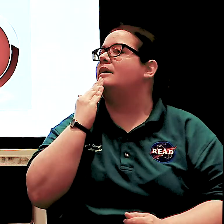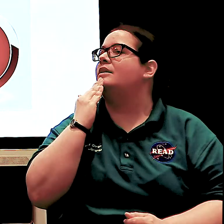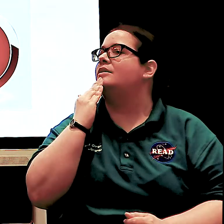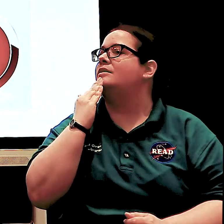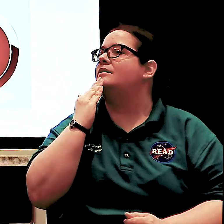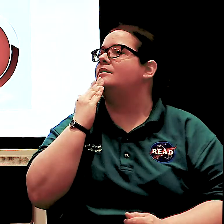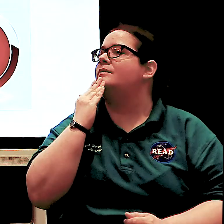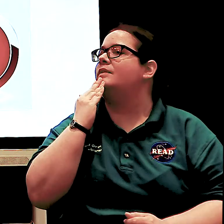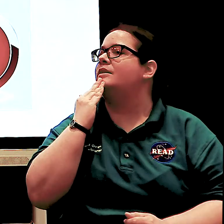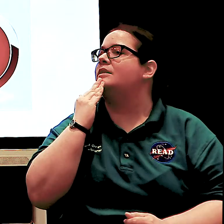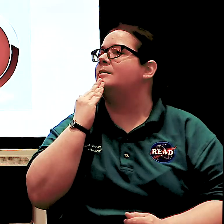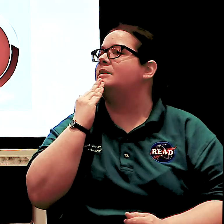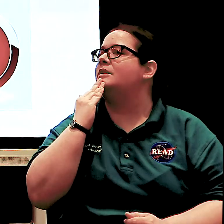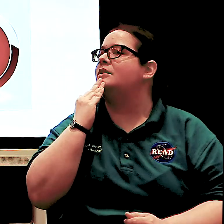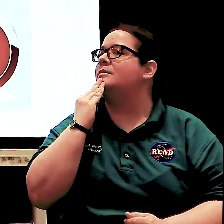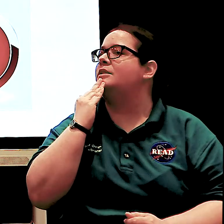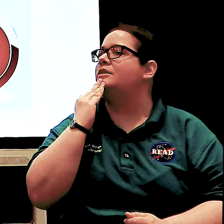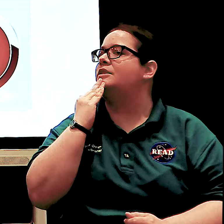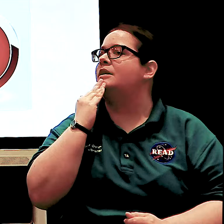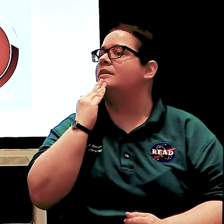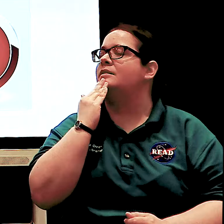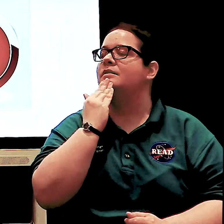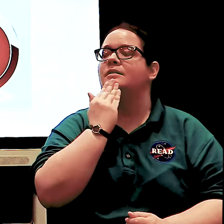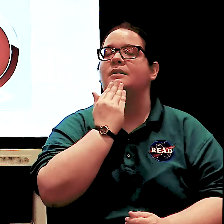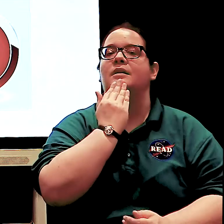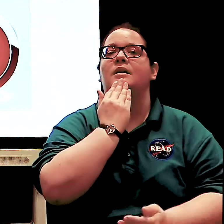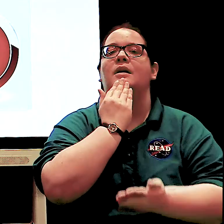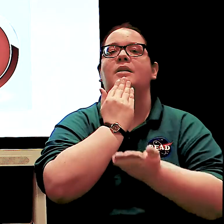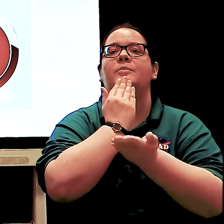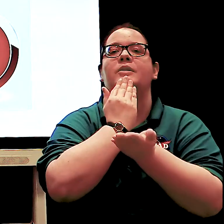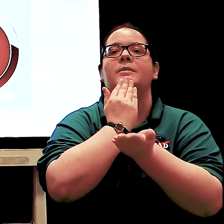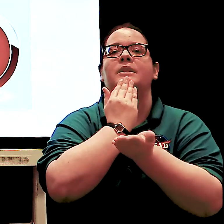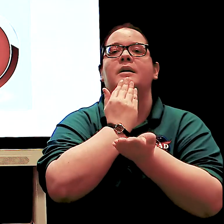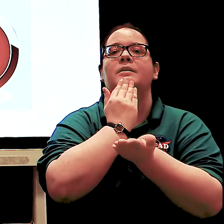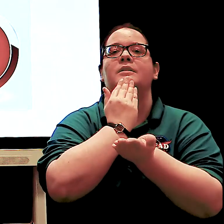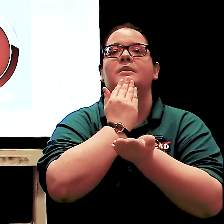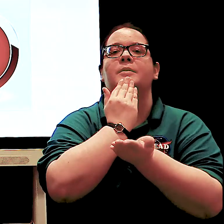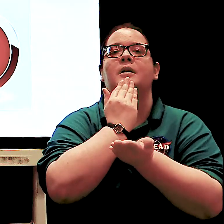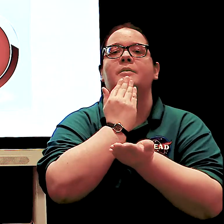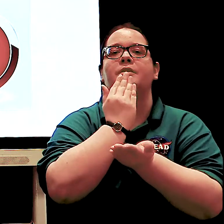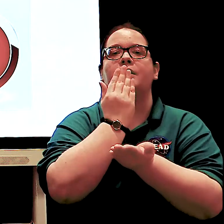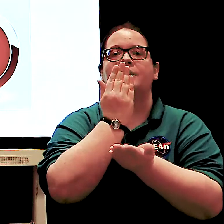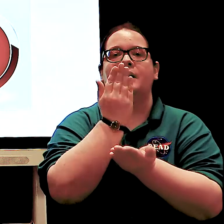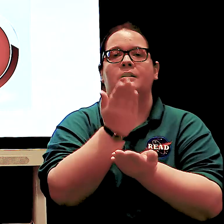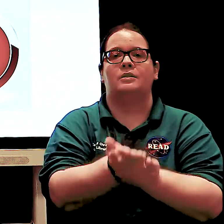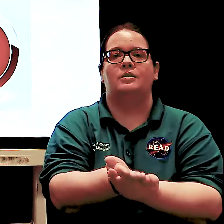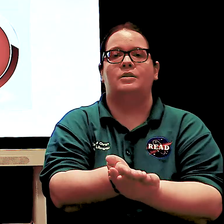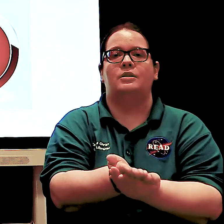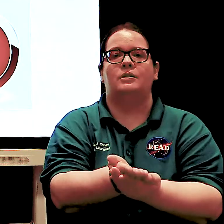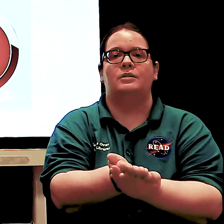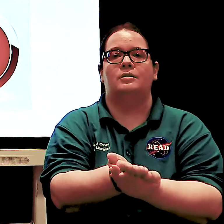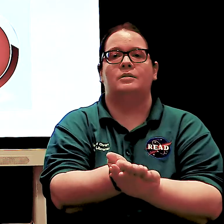your fingertips and touch them to your chin, and then bring them down into the palm of your other hand. Good.